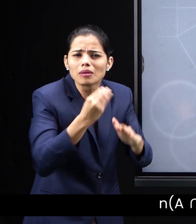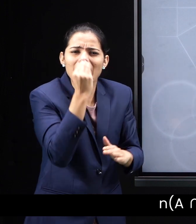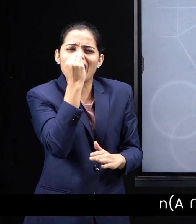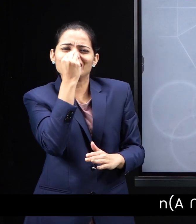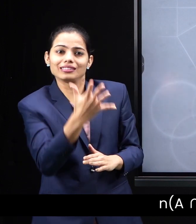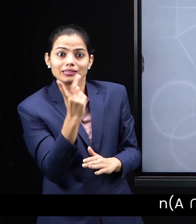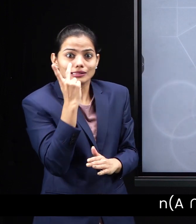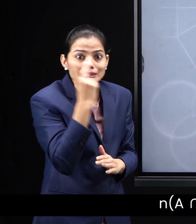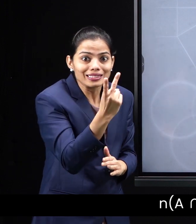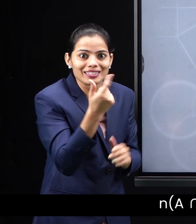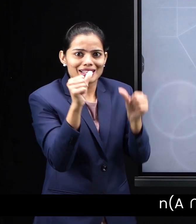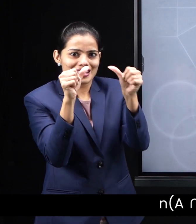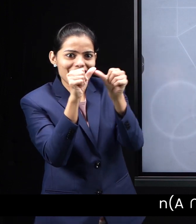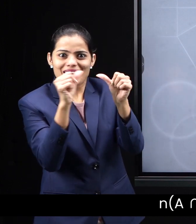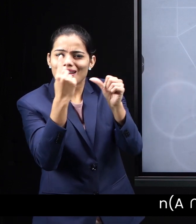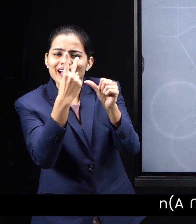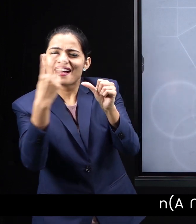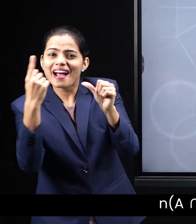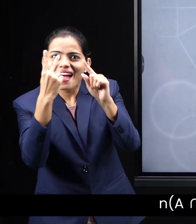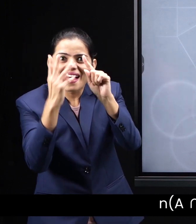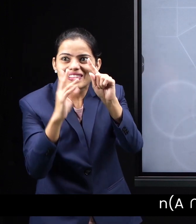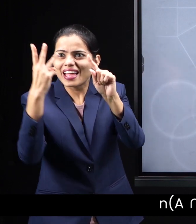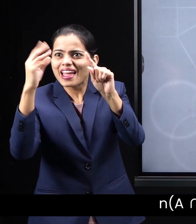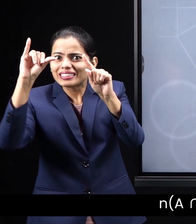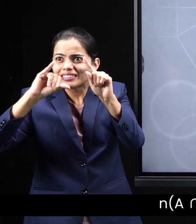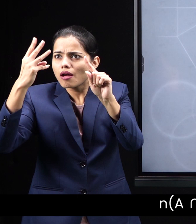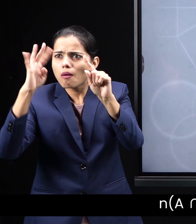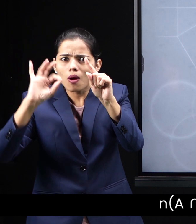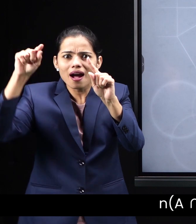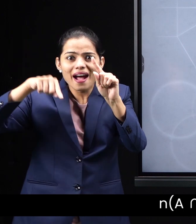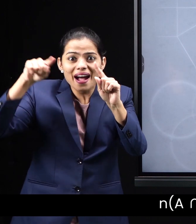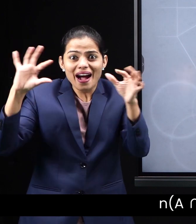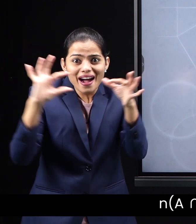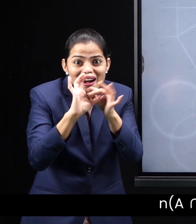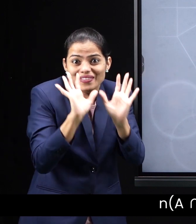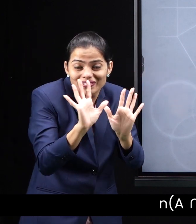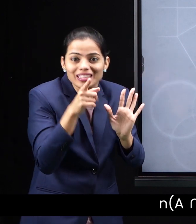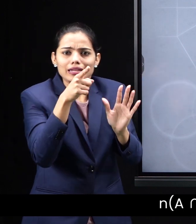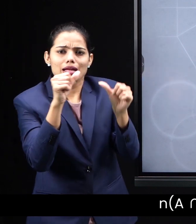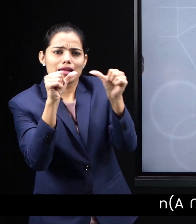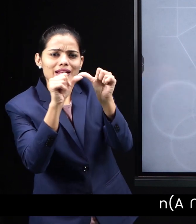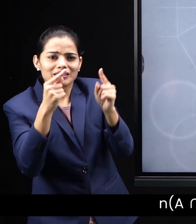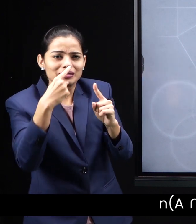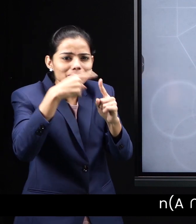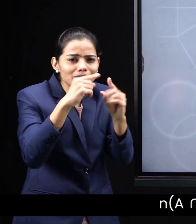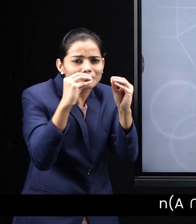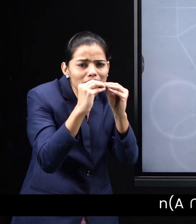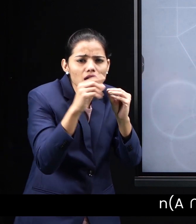intersection B is equal to n of A plus n of B minus n A union B.